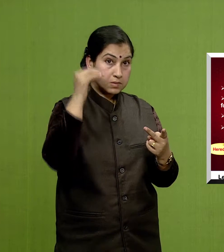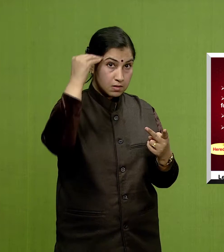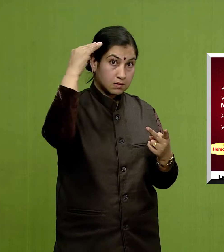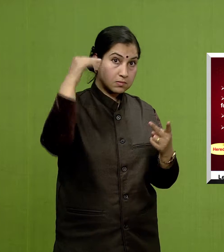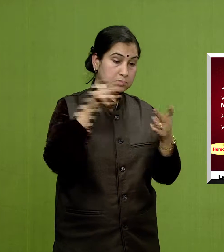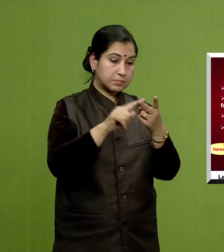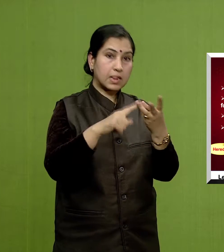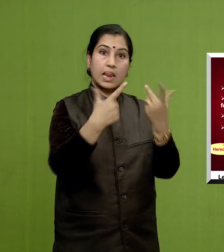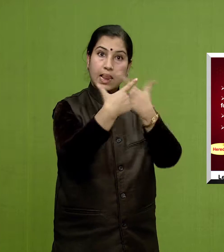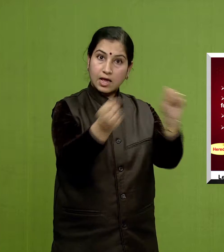language,